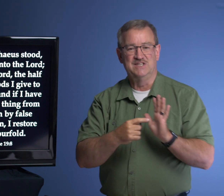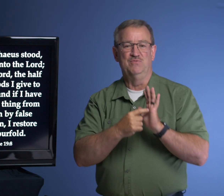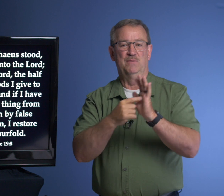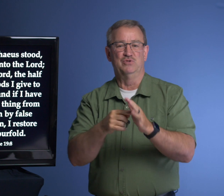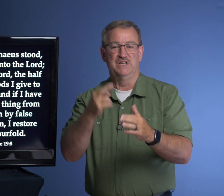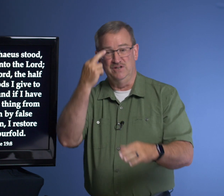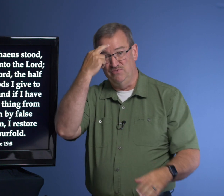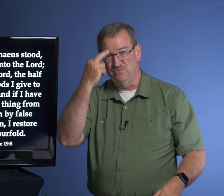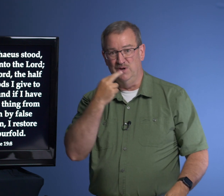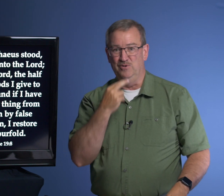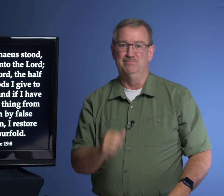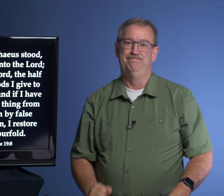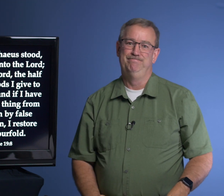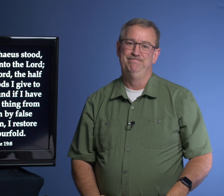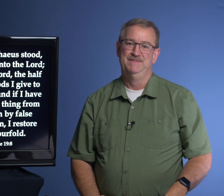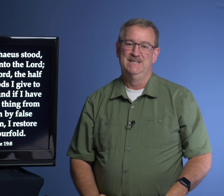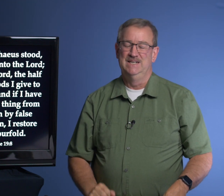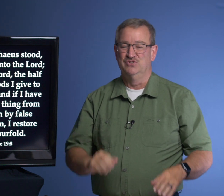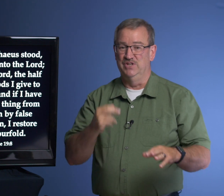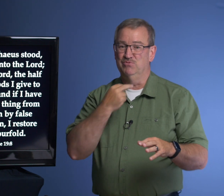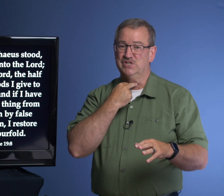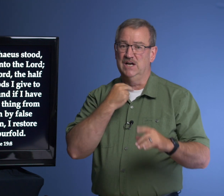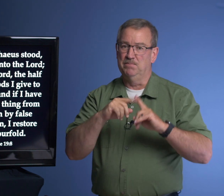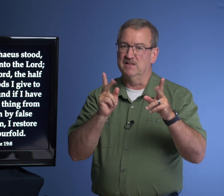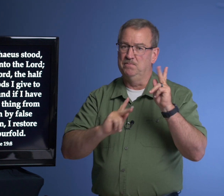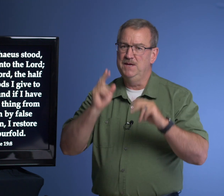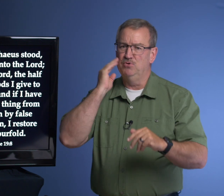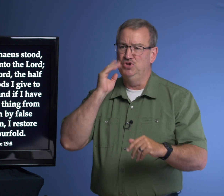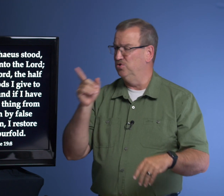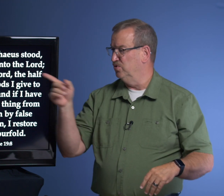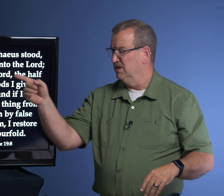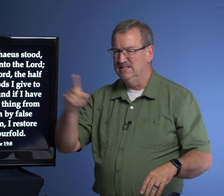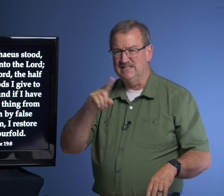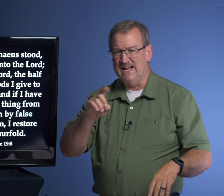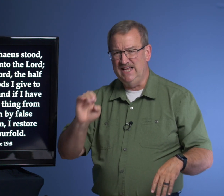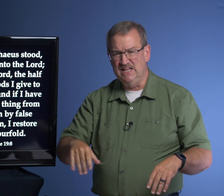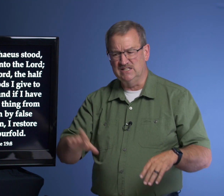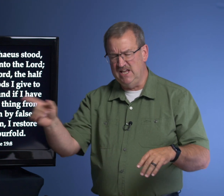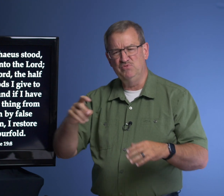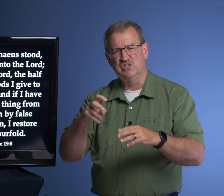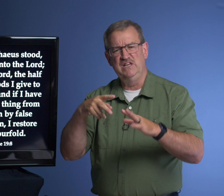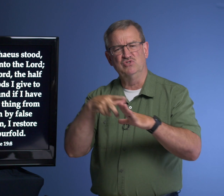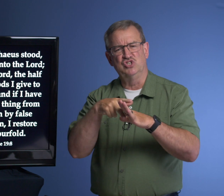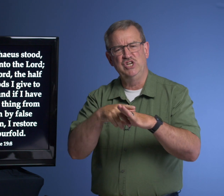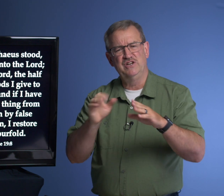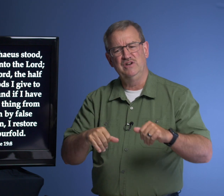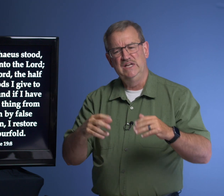he represented Rome. So they were stuck. But the people knew Zacchaeus. He was a cheater, and